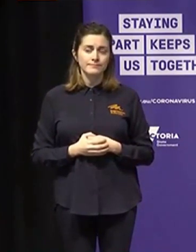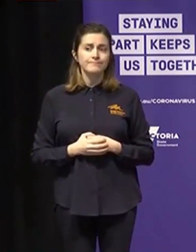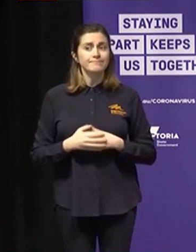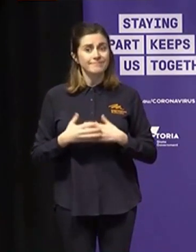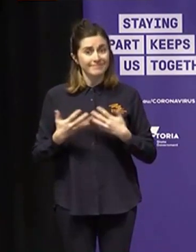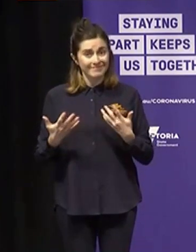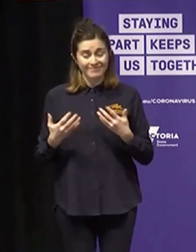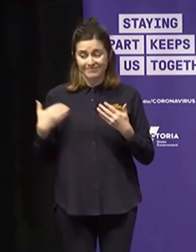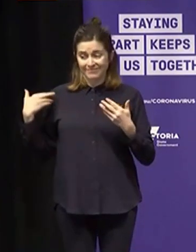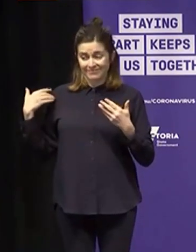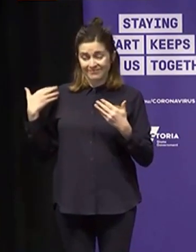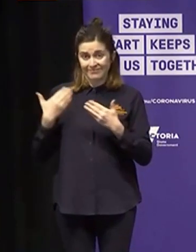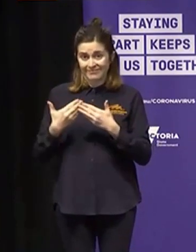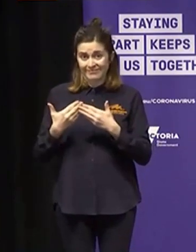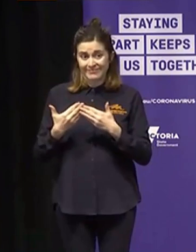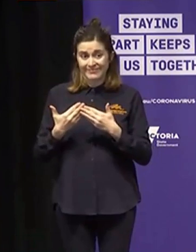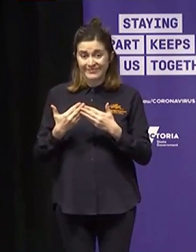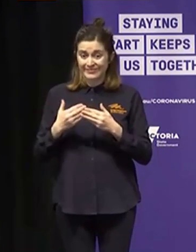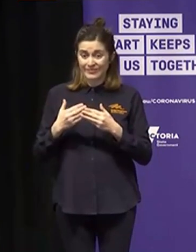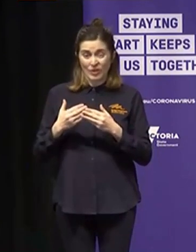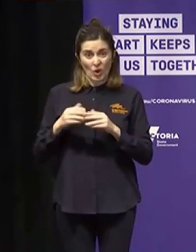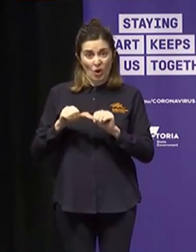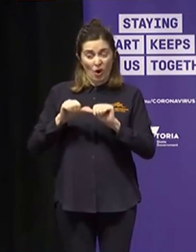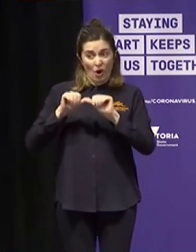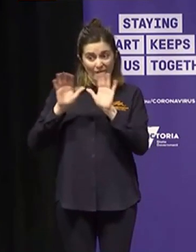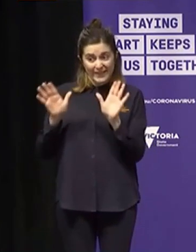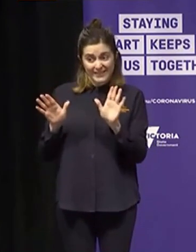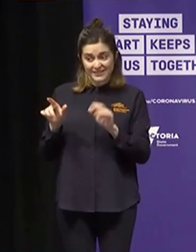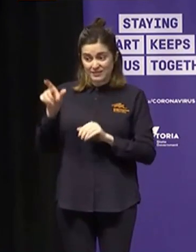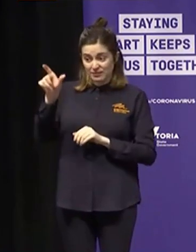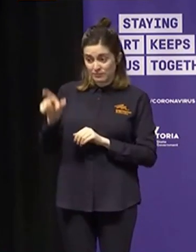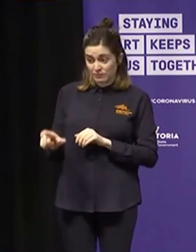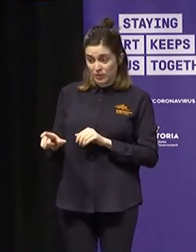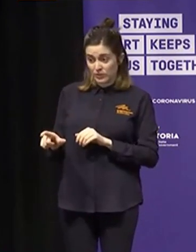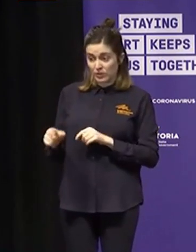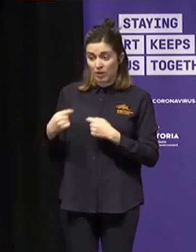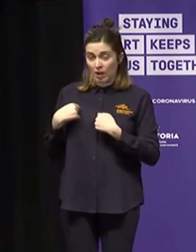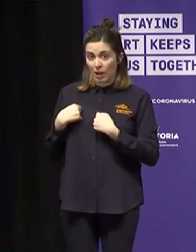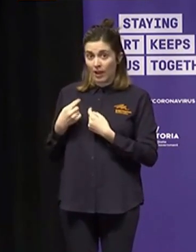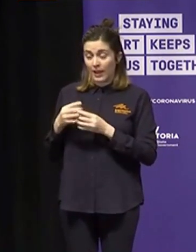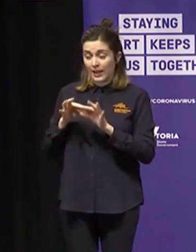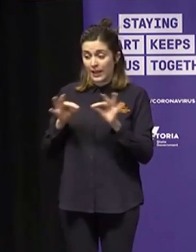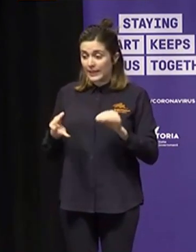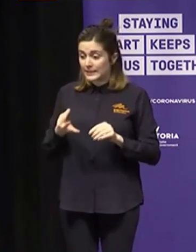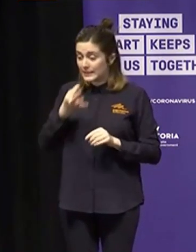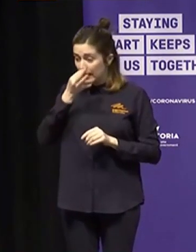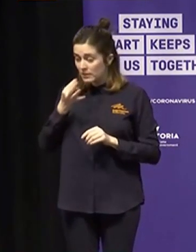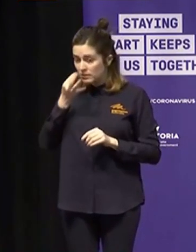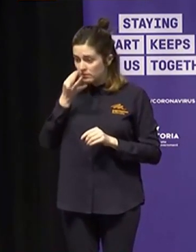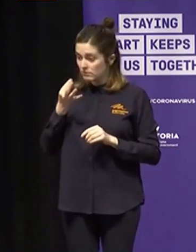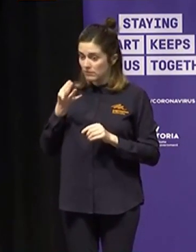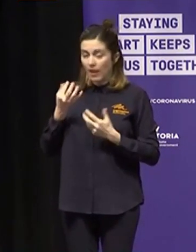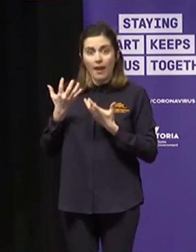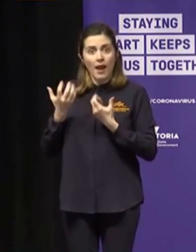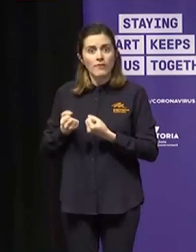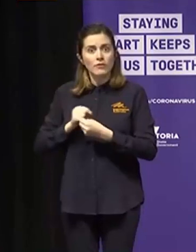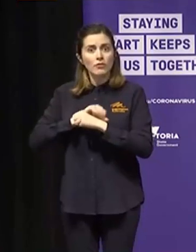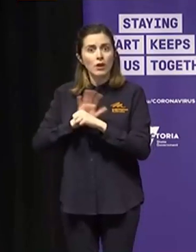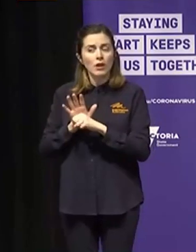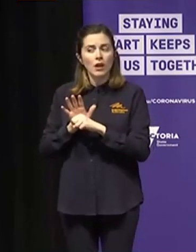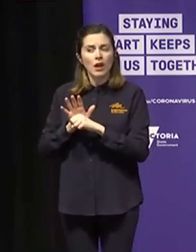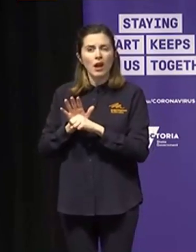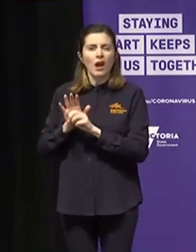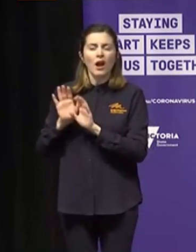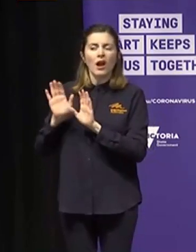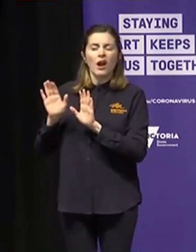argument that when someone tests positive and then goes to work, that's one of the reasons why we find ourselves